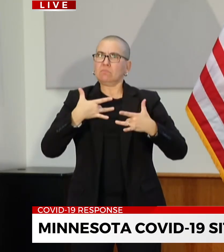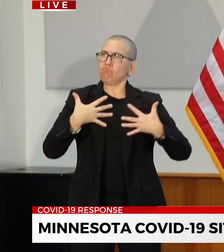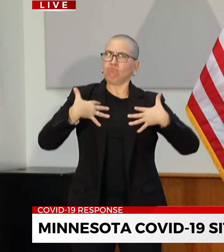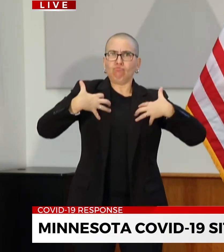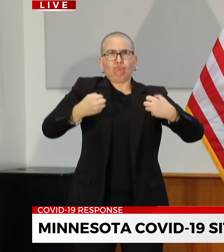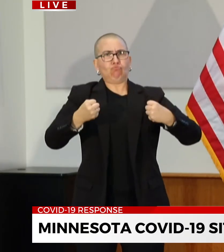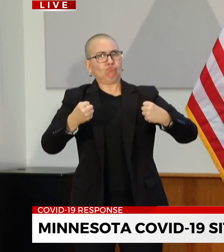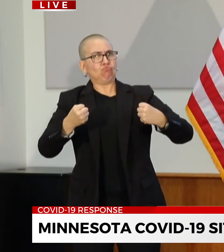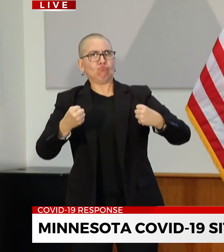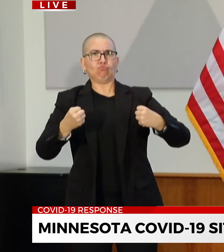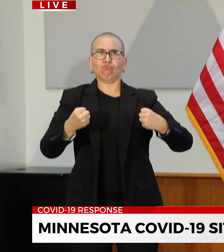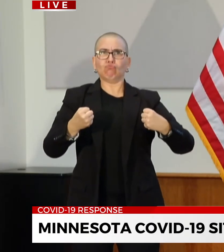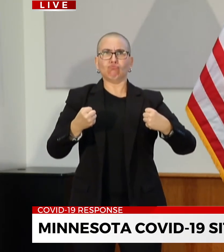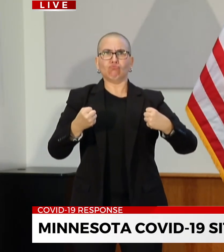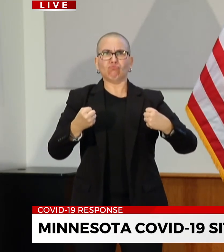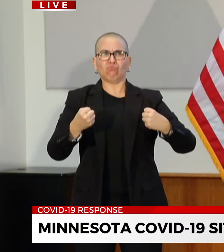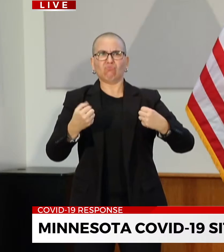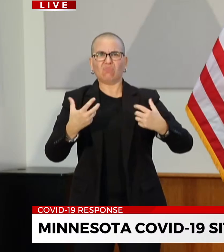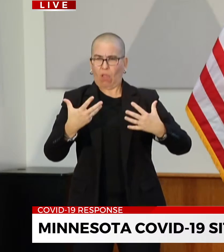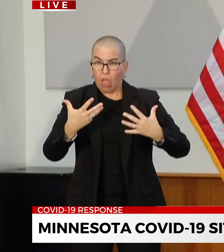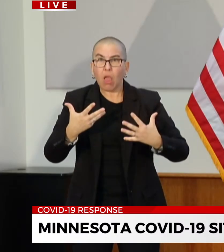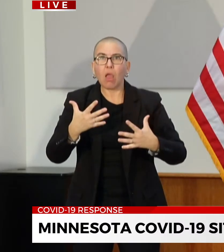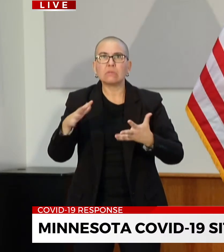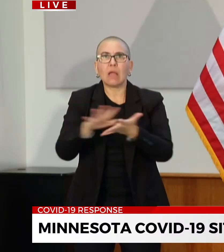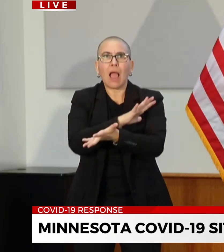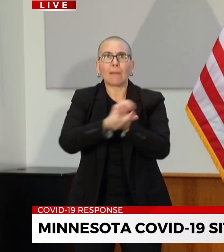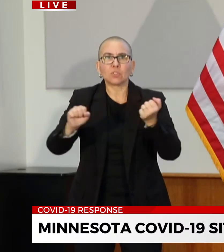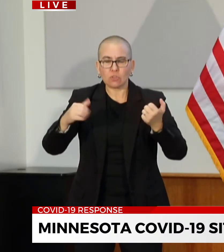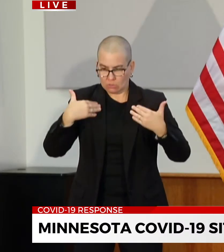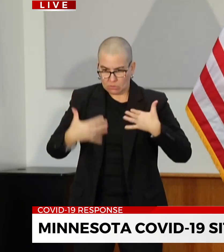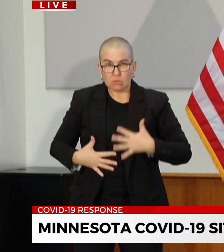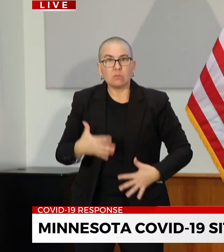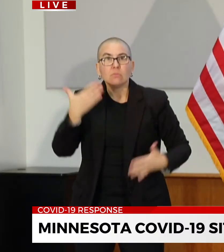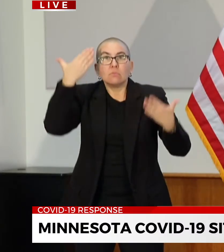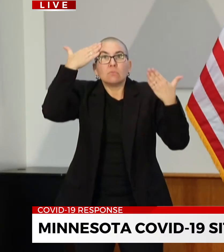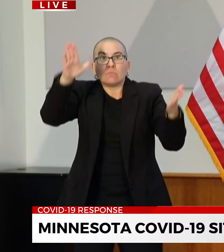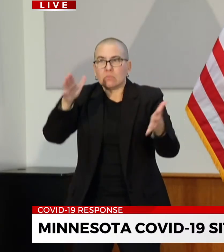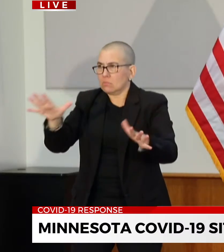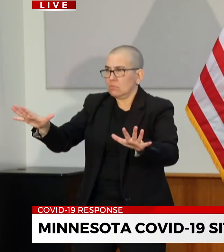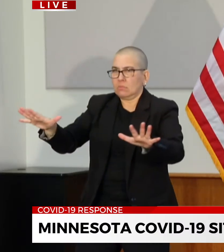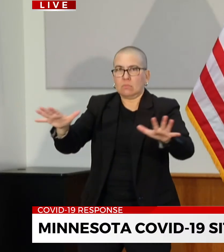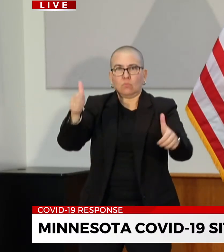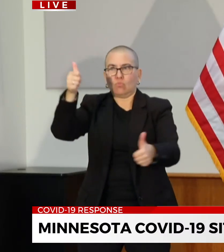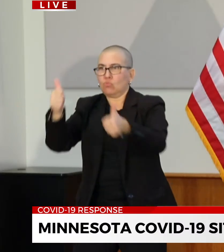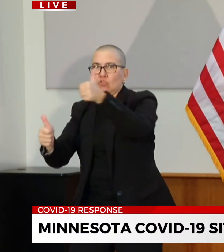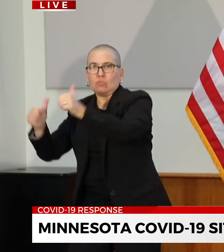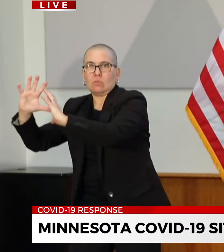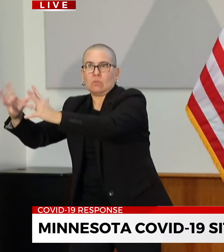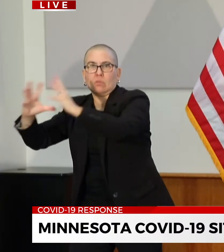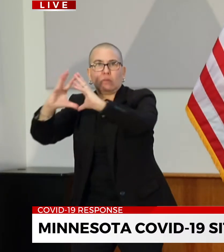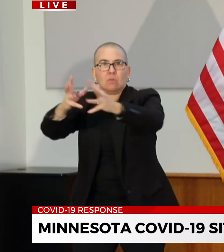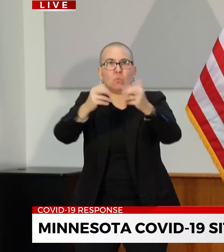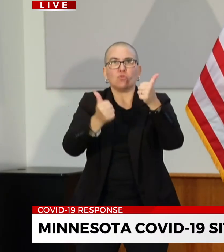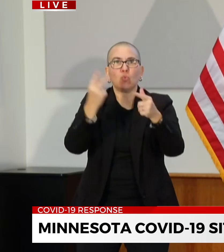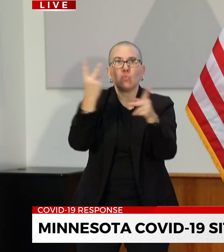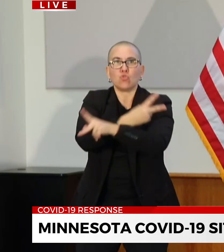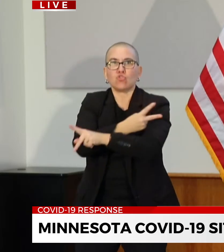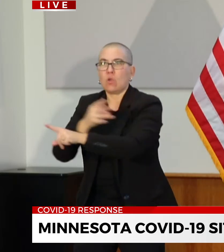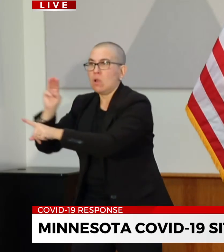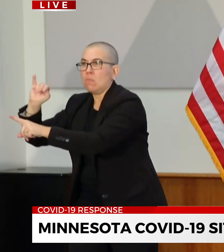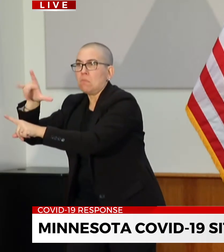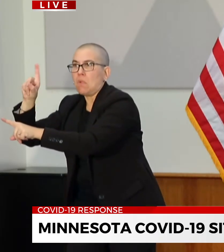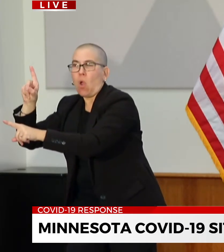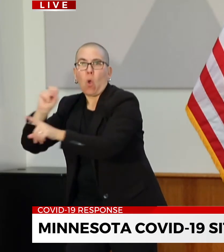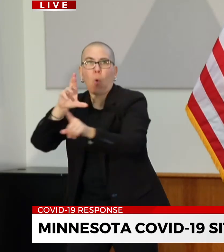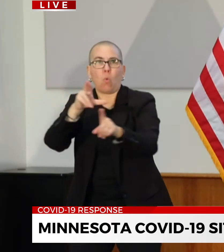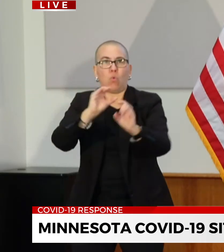that we can never be sure of who will have among the more severe cases of this illness. It certainly is true